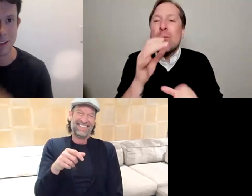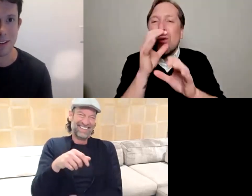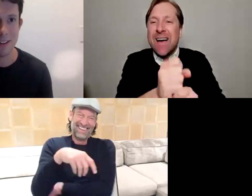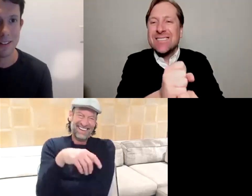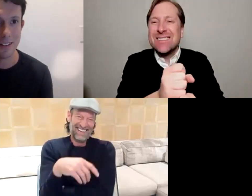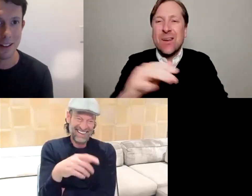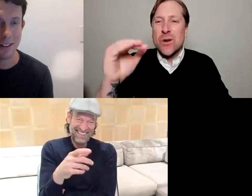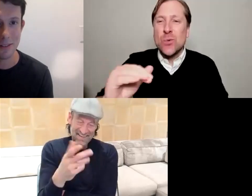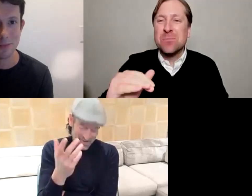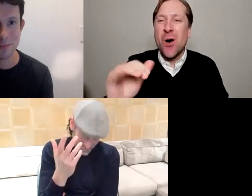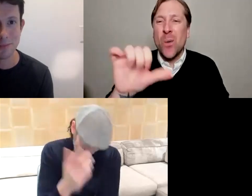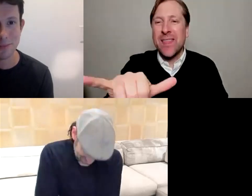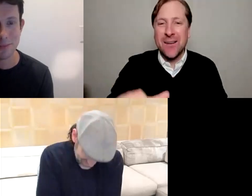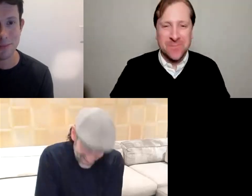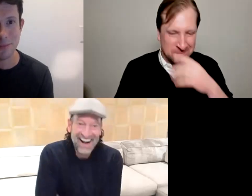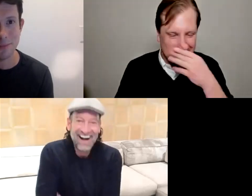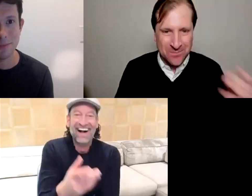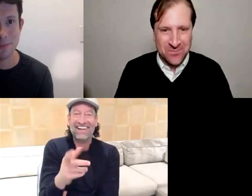that...